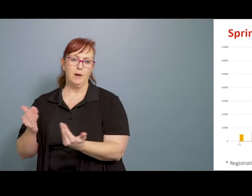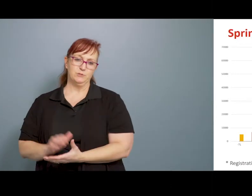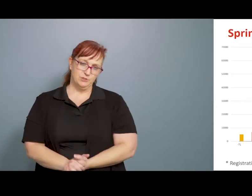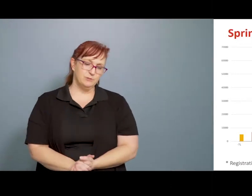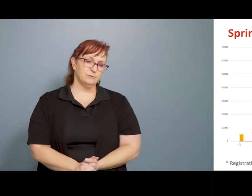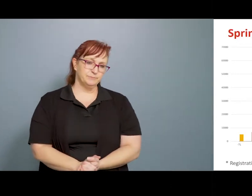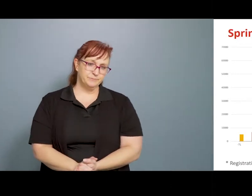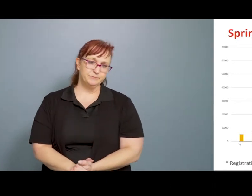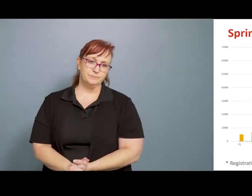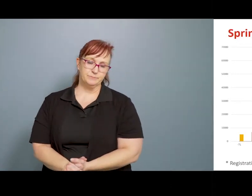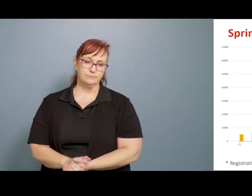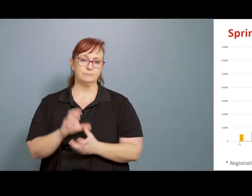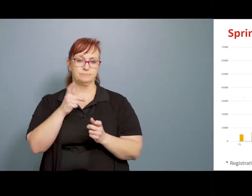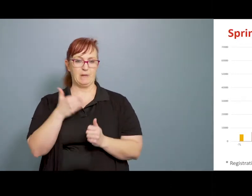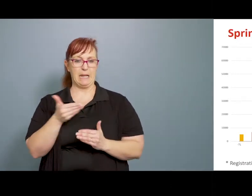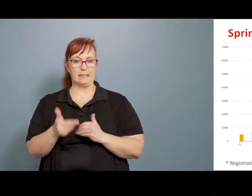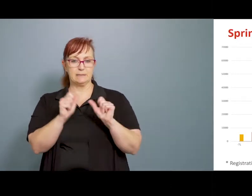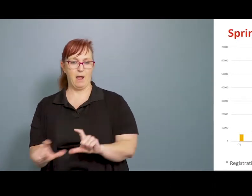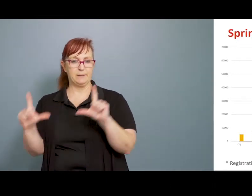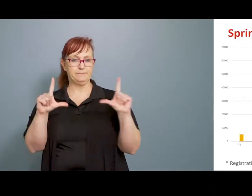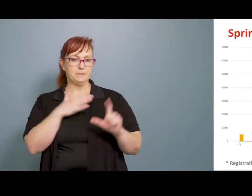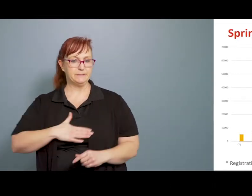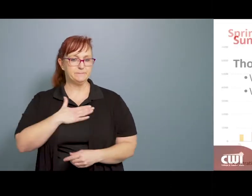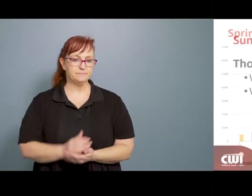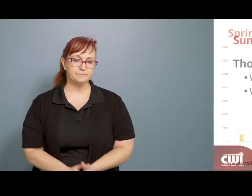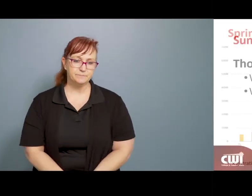All right, next slide, please.